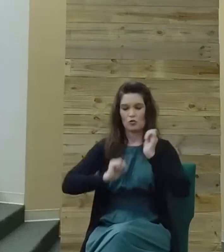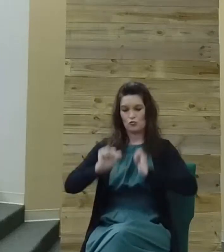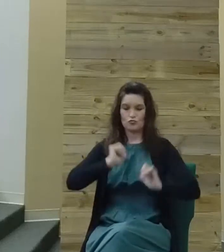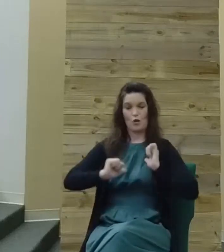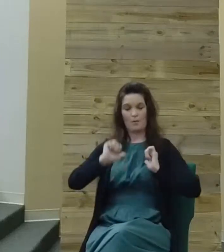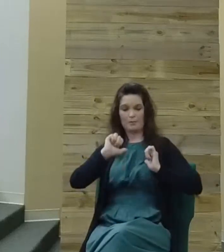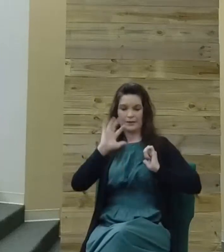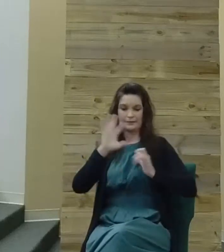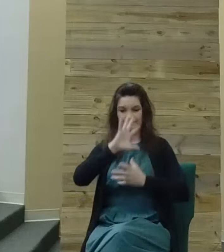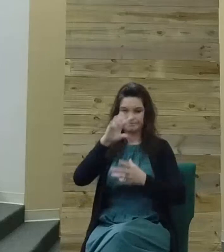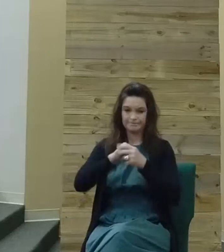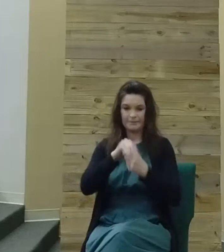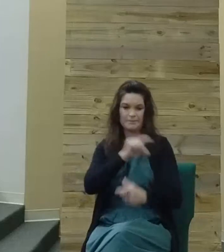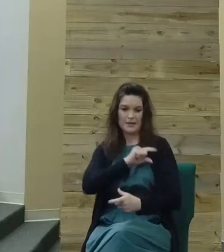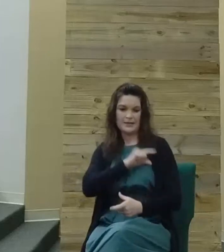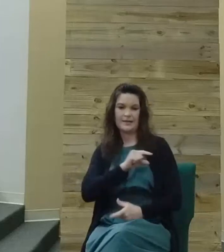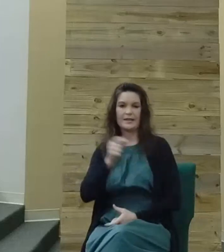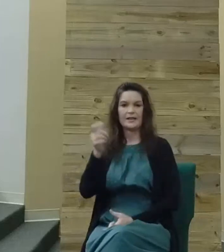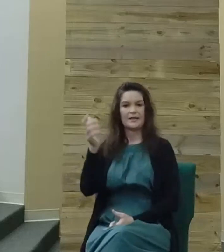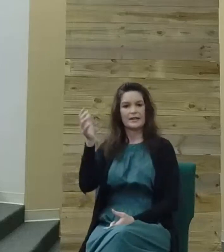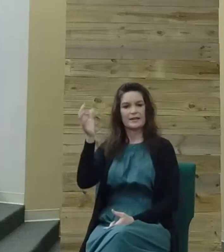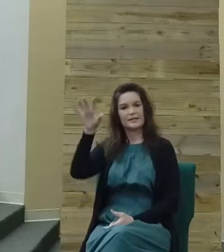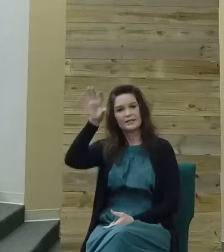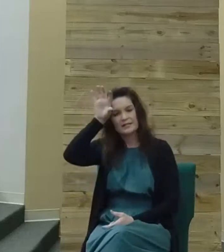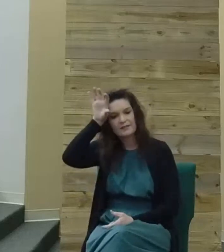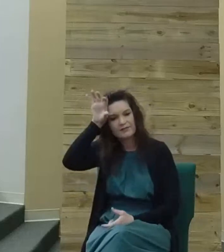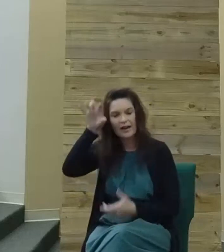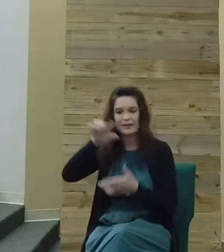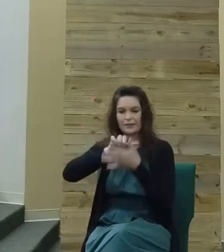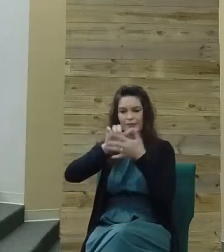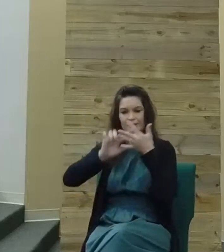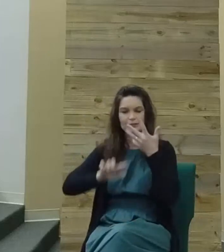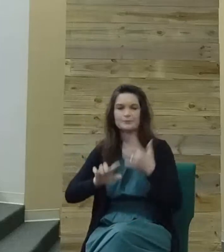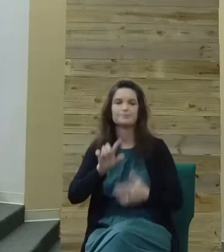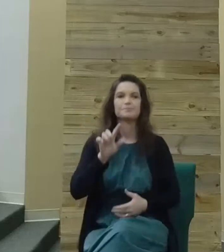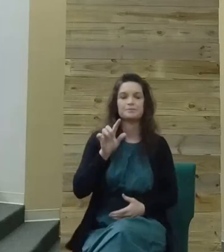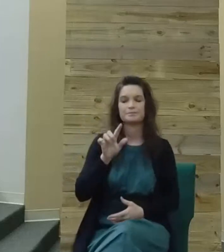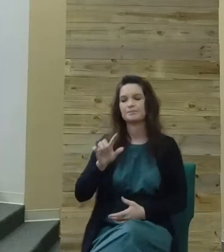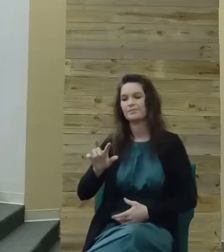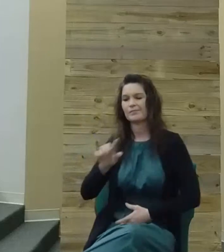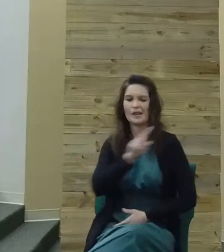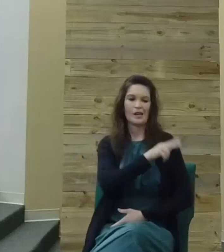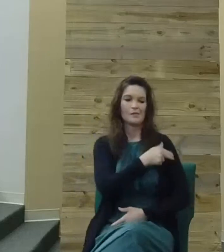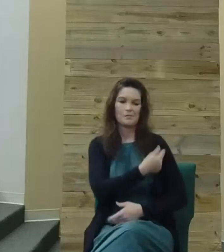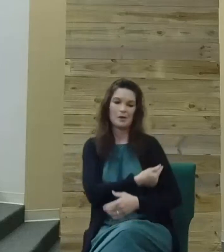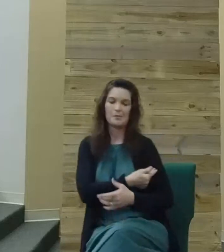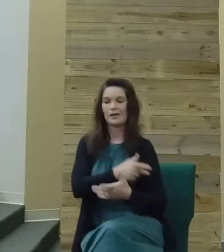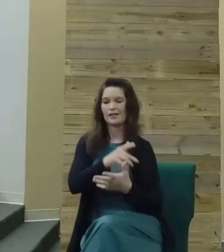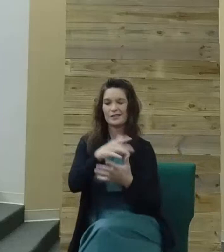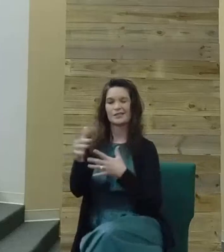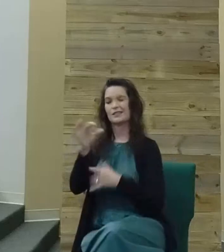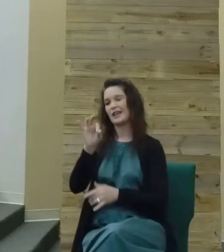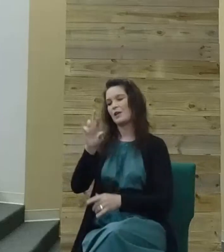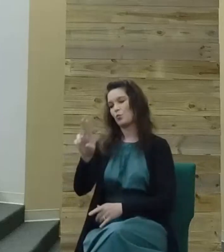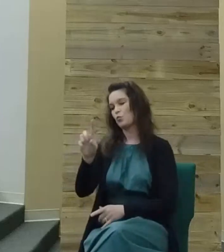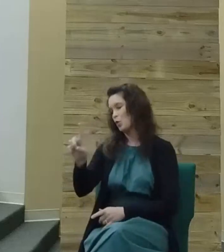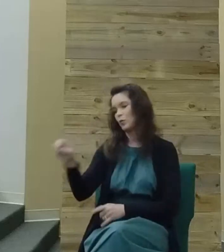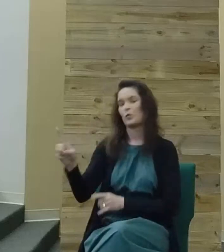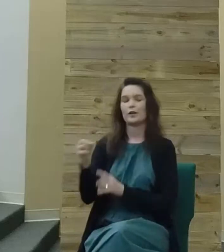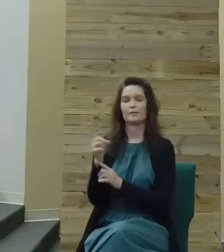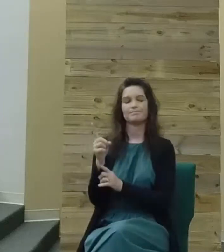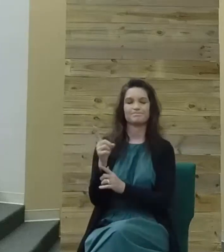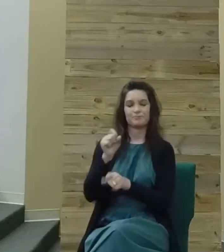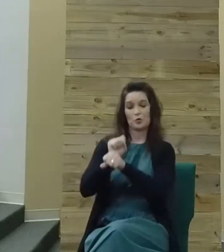but it involves the police and the fire department and the paramedics, and also